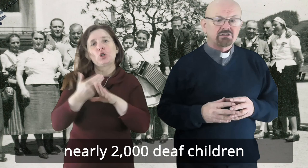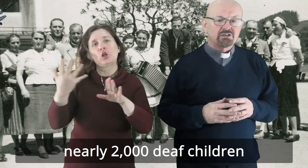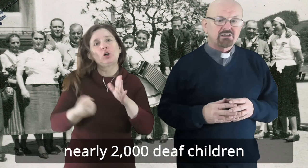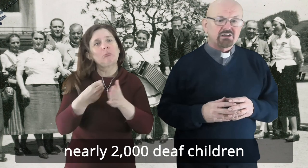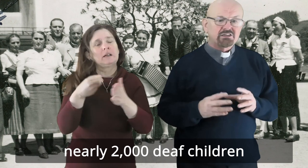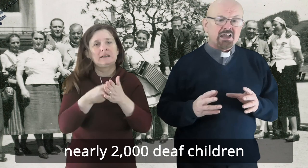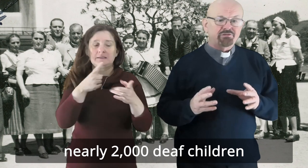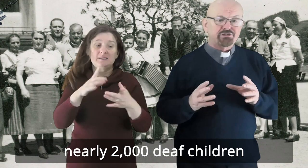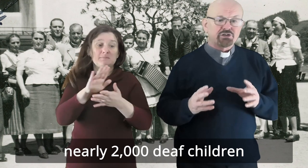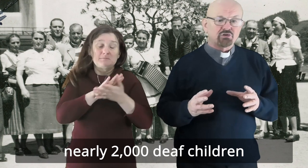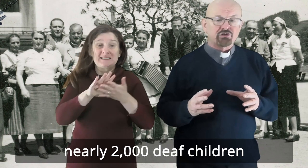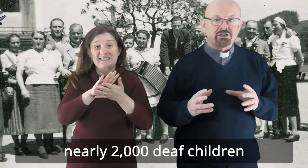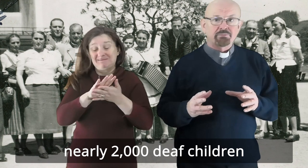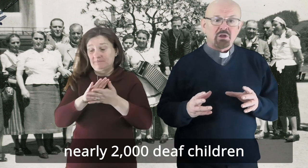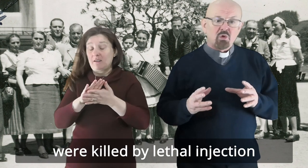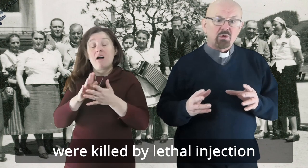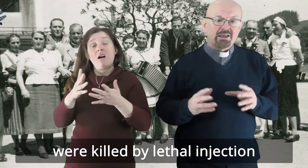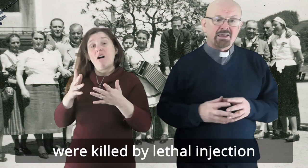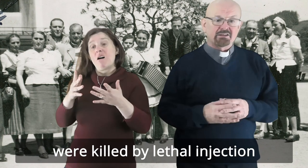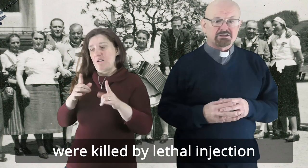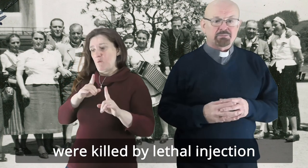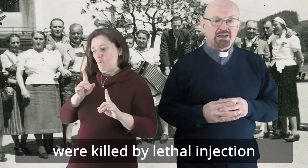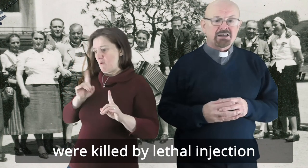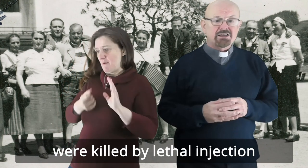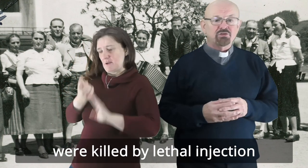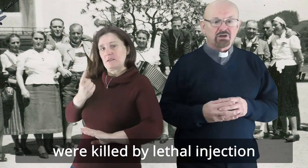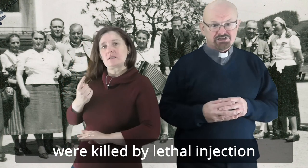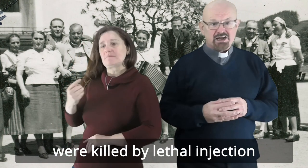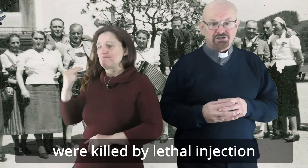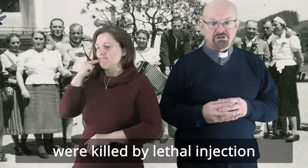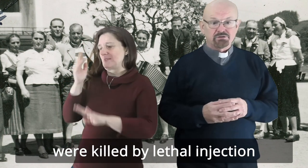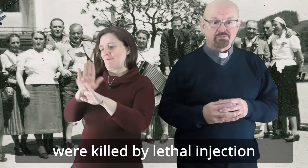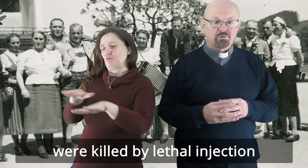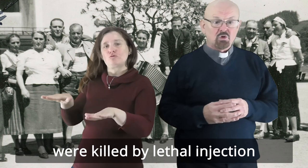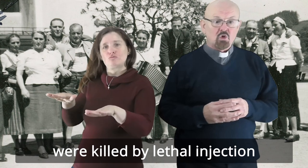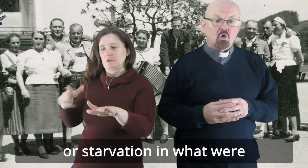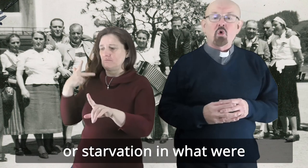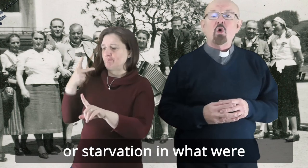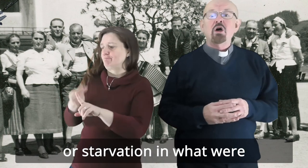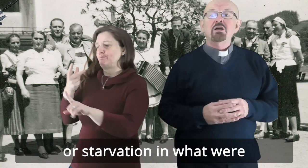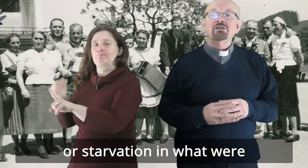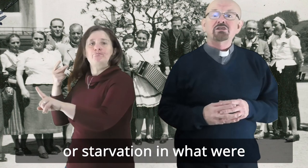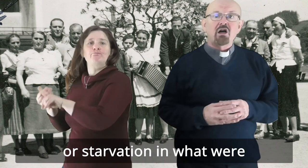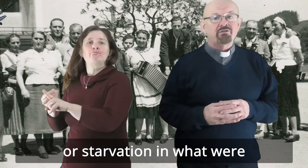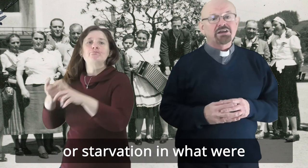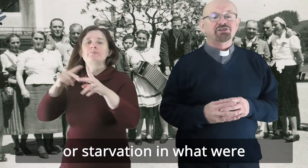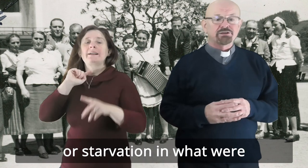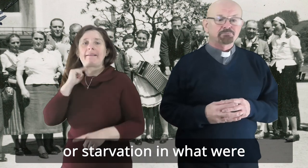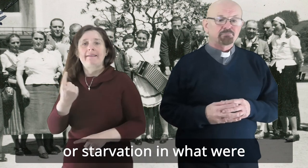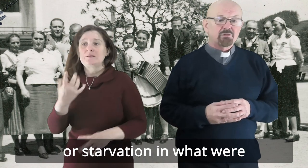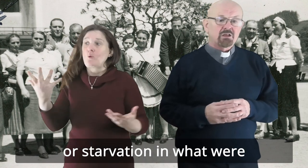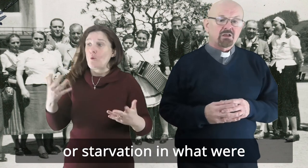2,000 deaf children were killed by lethal injection or